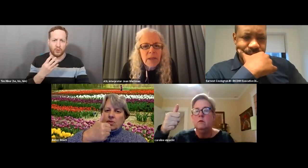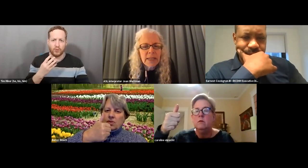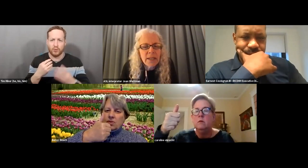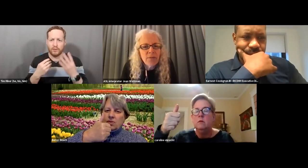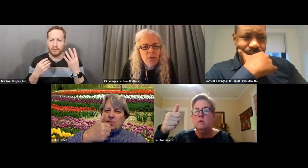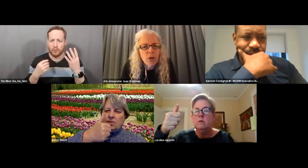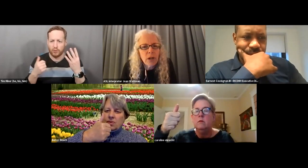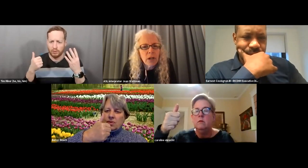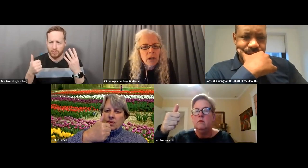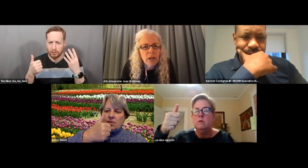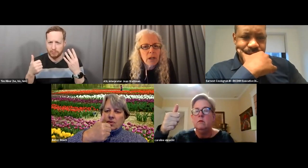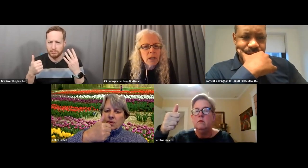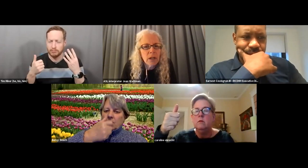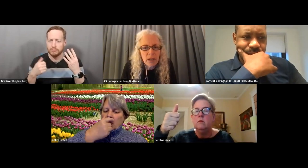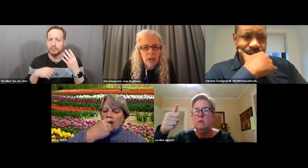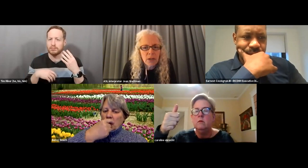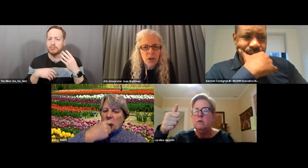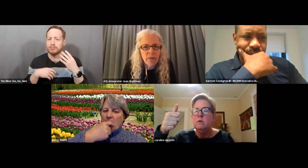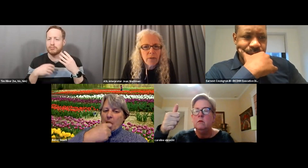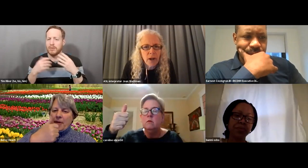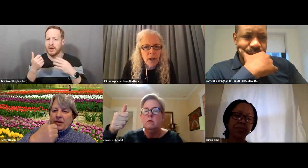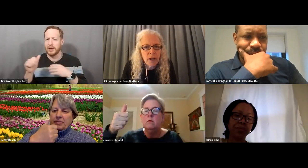I see four so far.